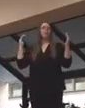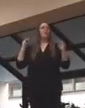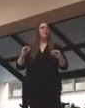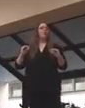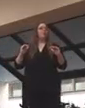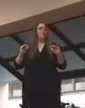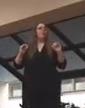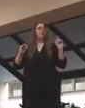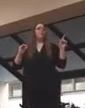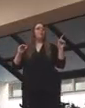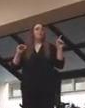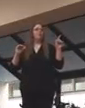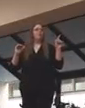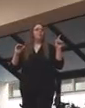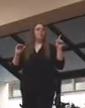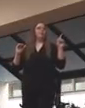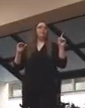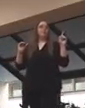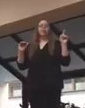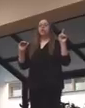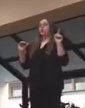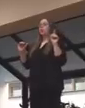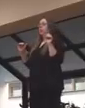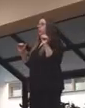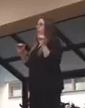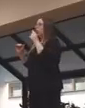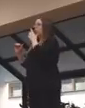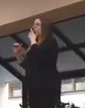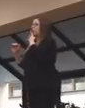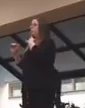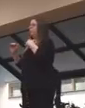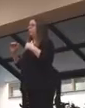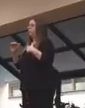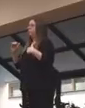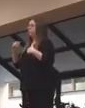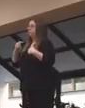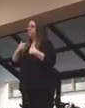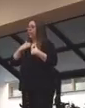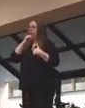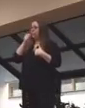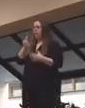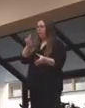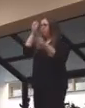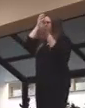Okay. Going back to the WIDA and already taking it twice question from online.